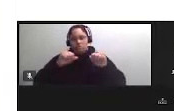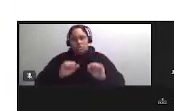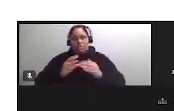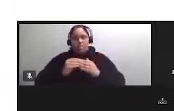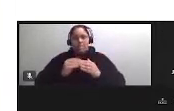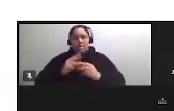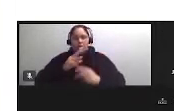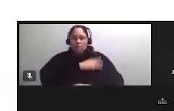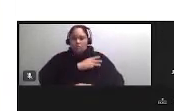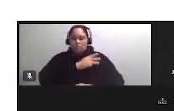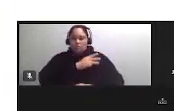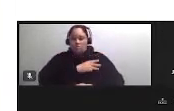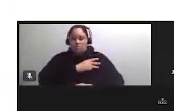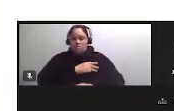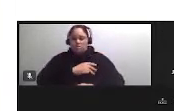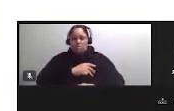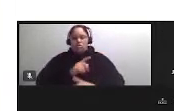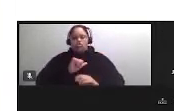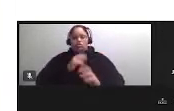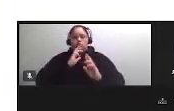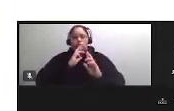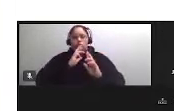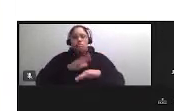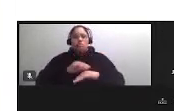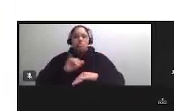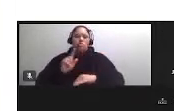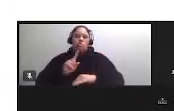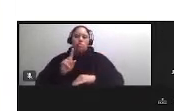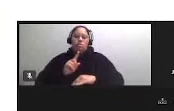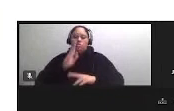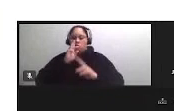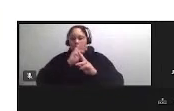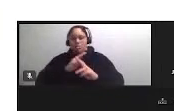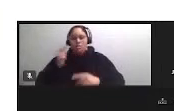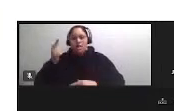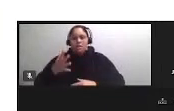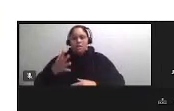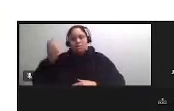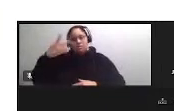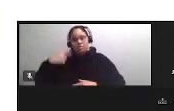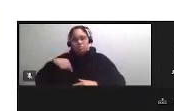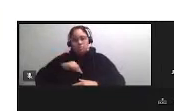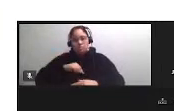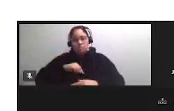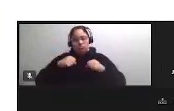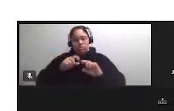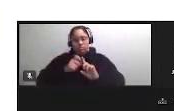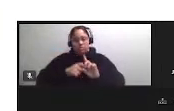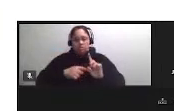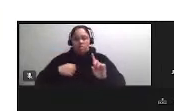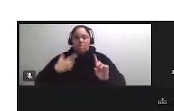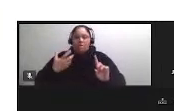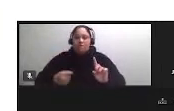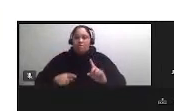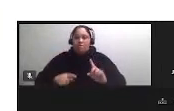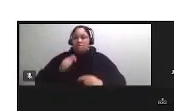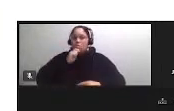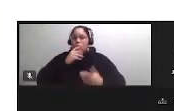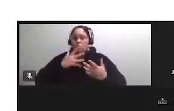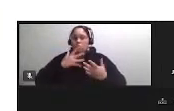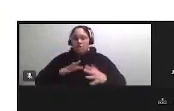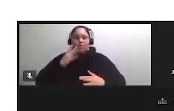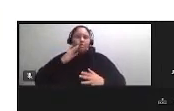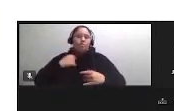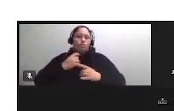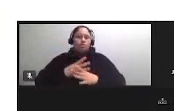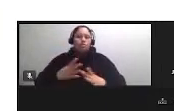and officials. Just to respond on what Honourable Lecker has indicated, Chairperson, I have this morning already, when we